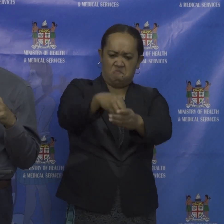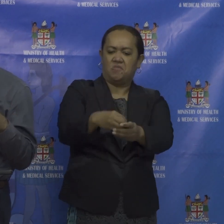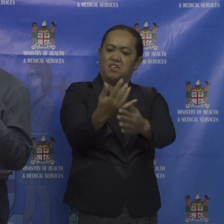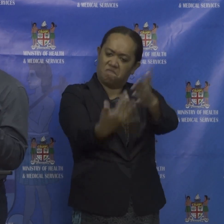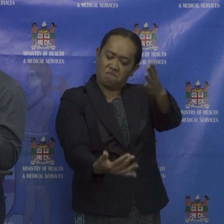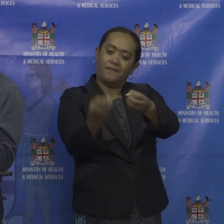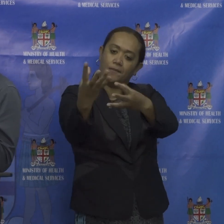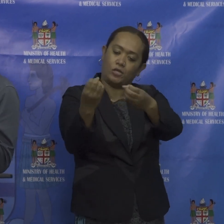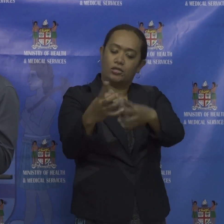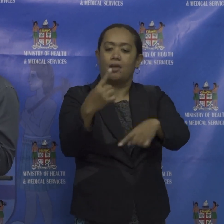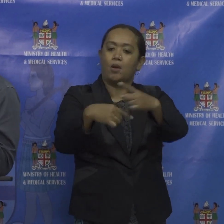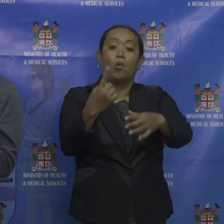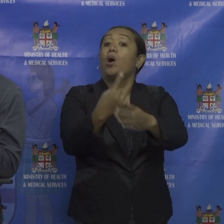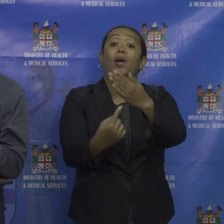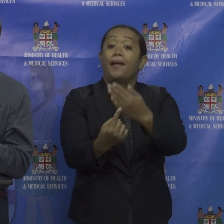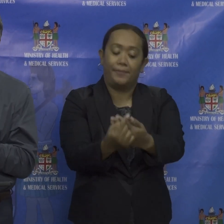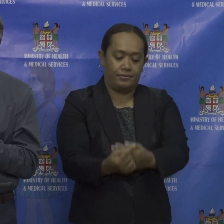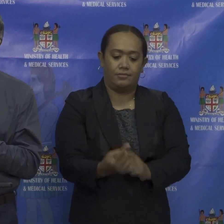you escalate through each scenario.